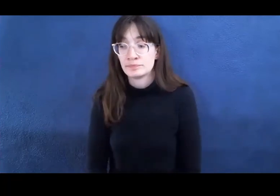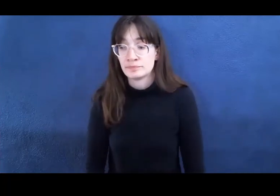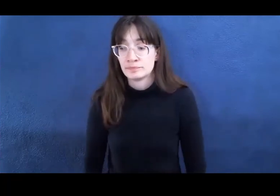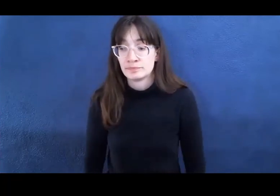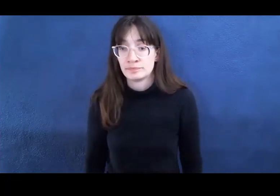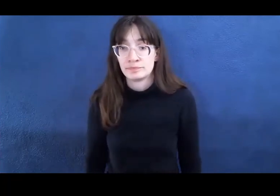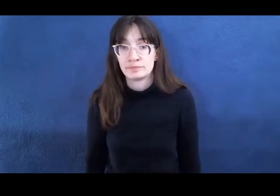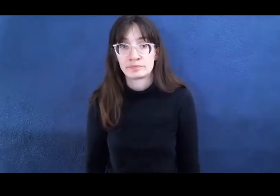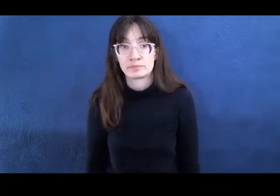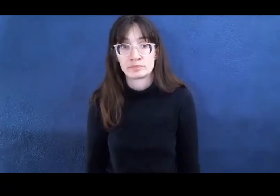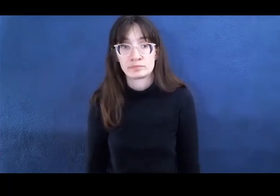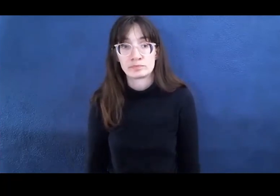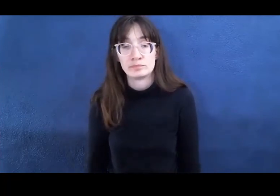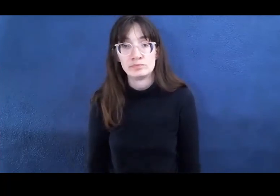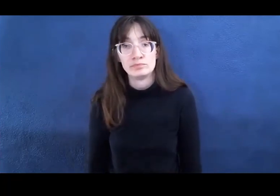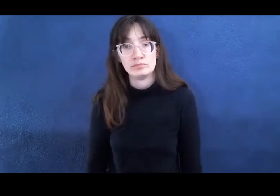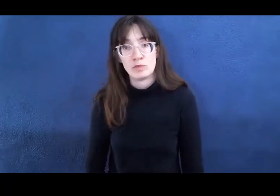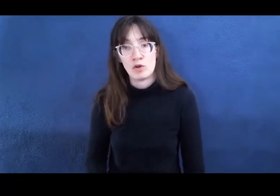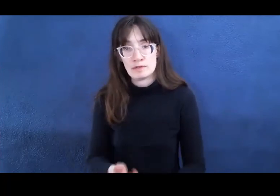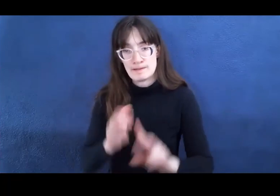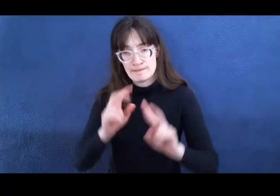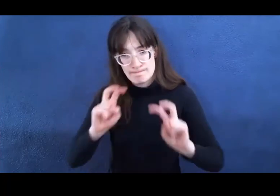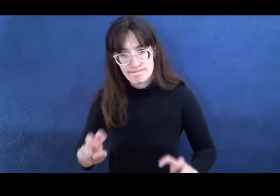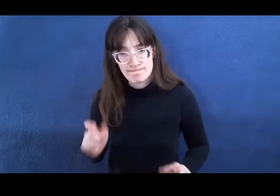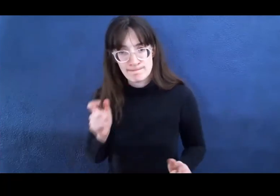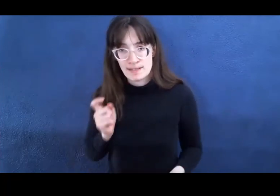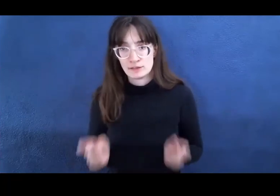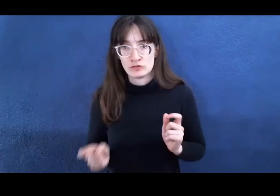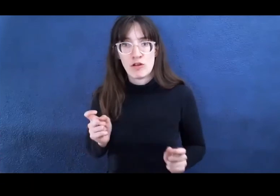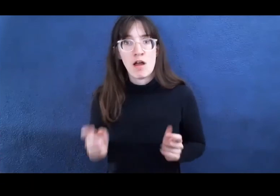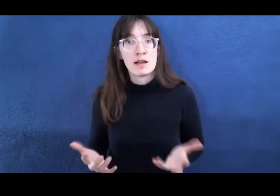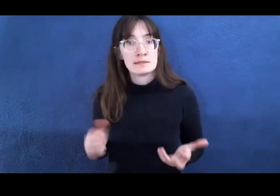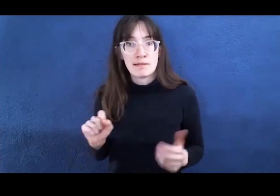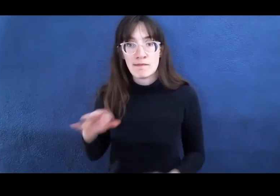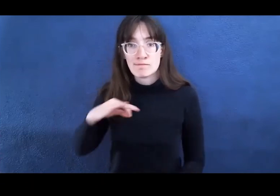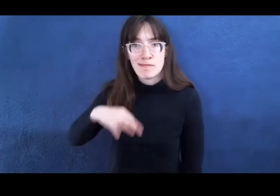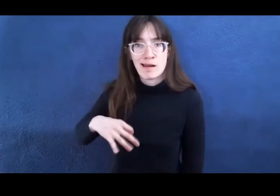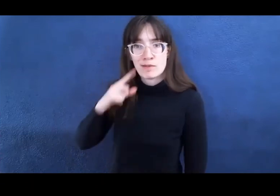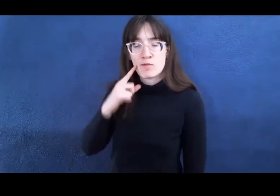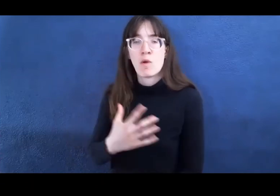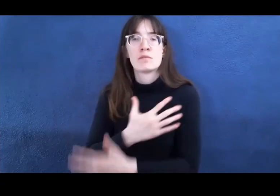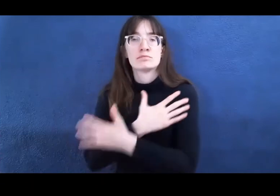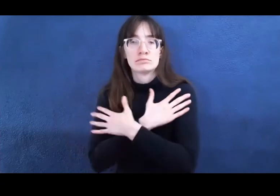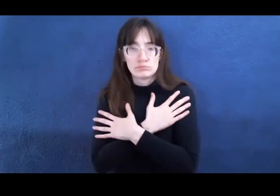Making any adjustments that you might feel that are useful for your rest.